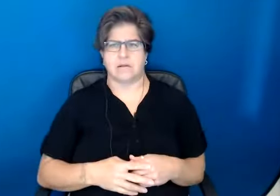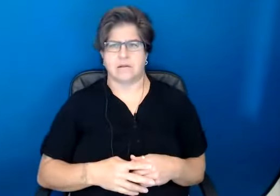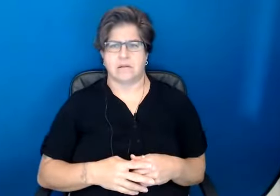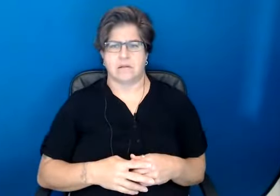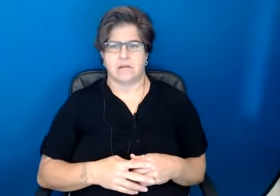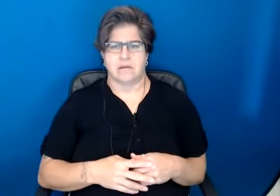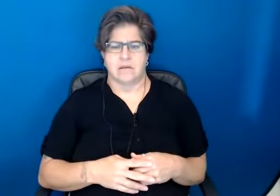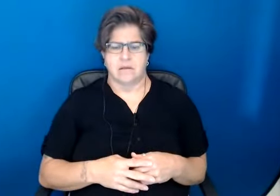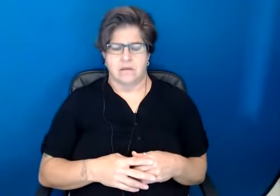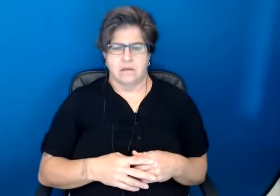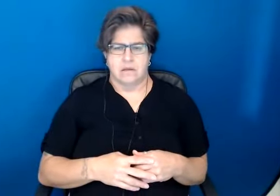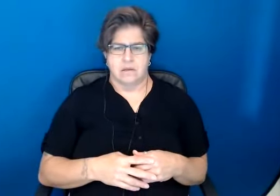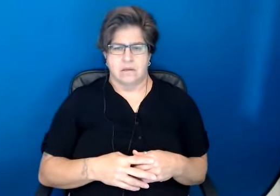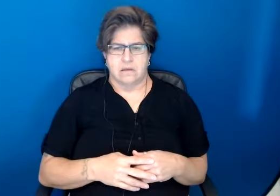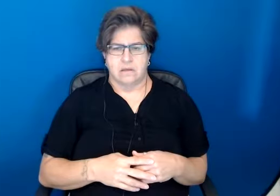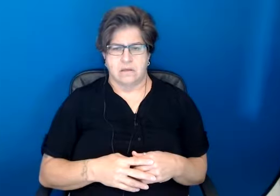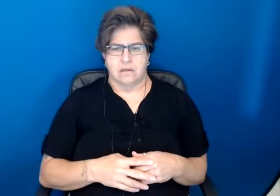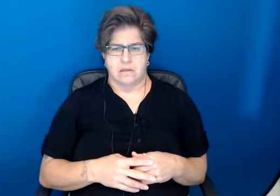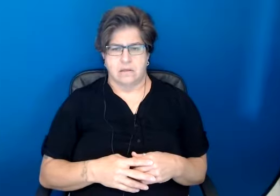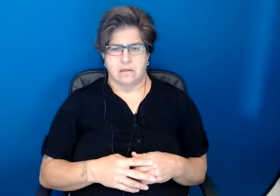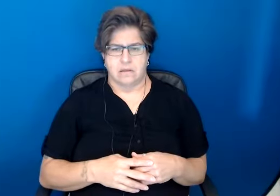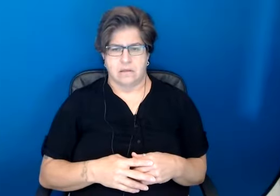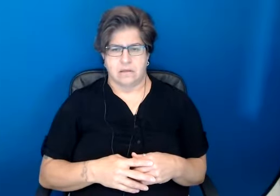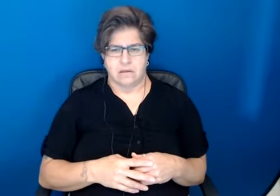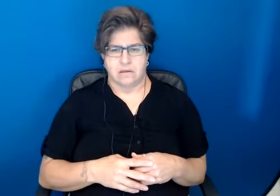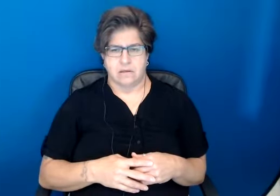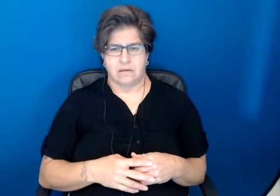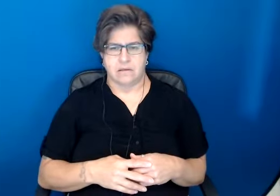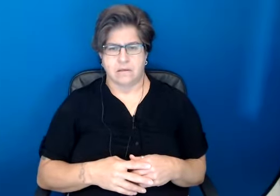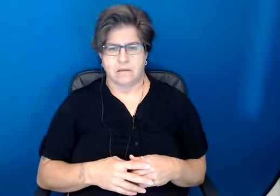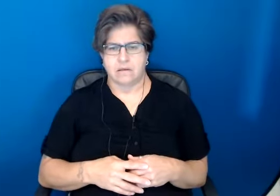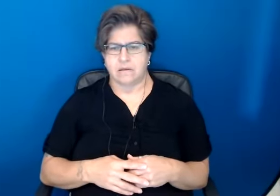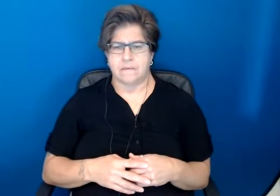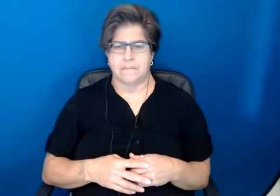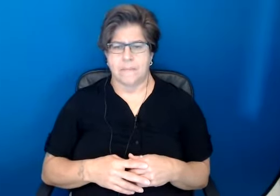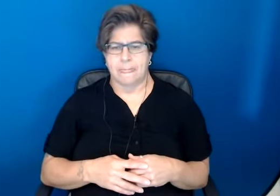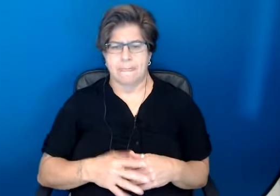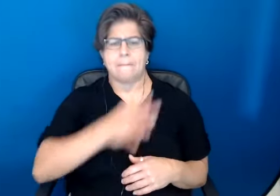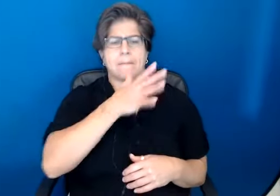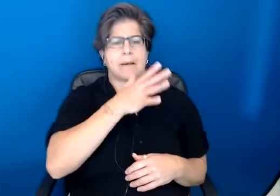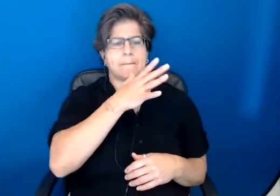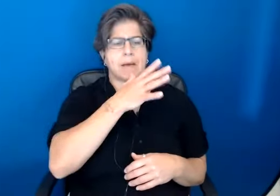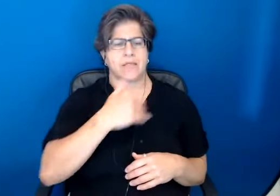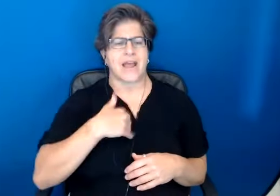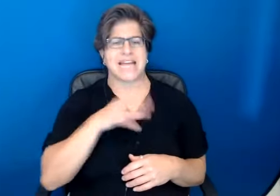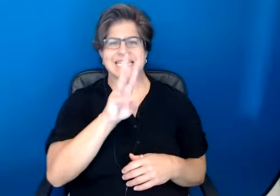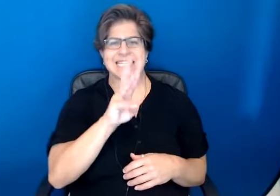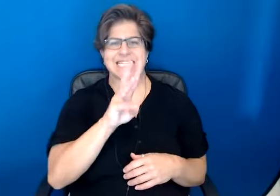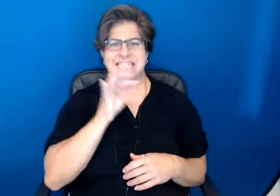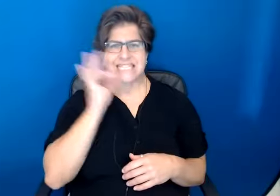must have thought I was an alcoholic or something, but I just thought it was alright to be there, because I was going to make sure she was sober, and I never knew I was